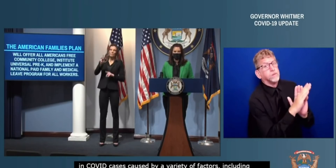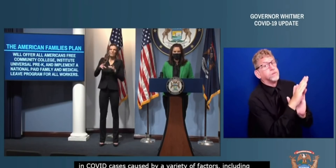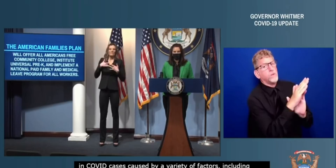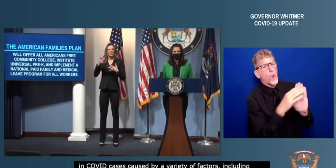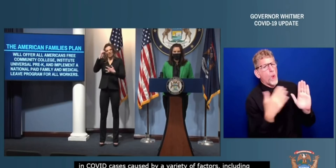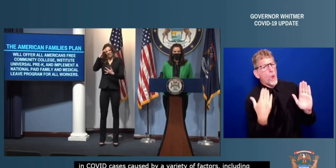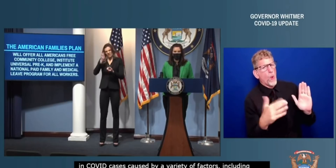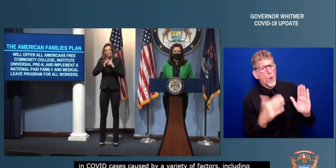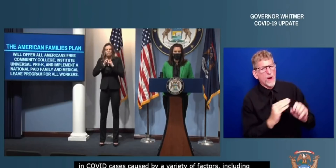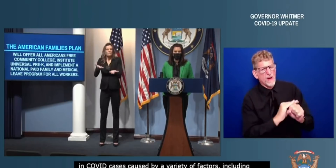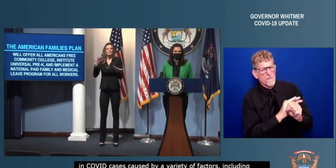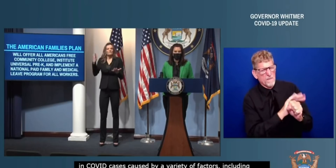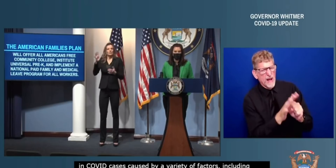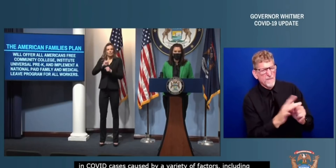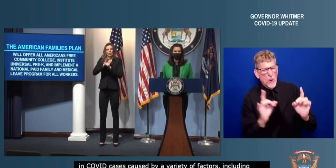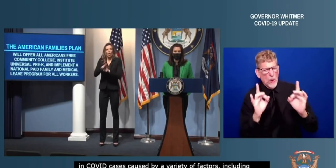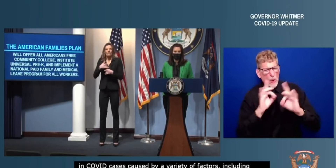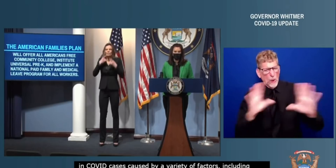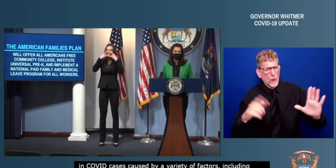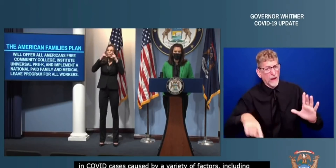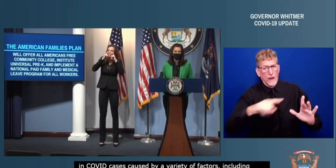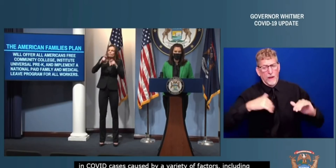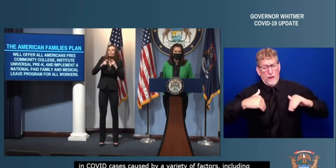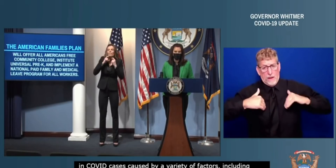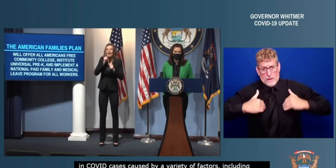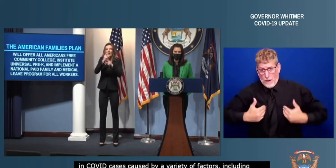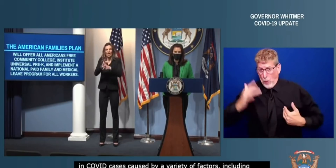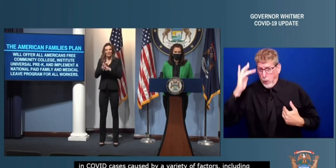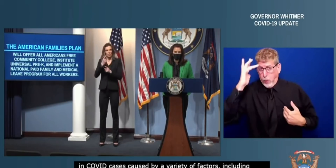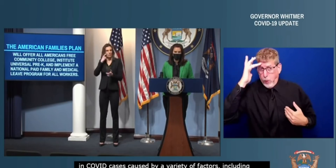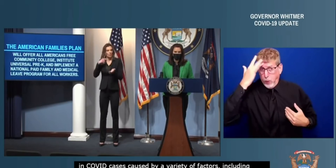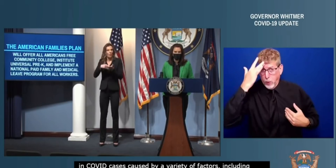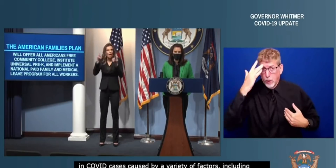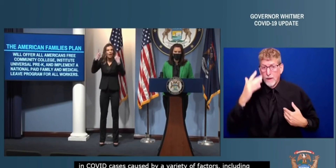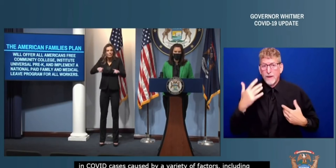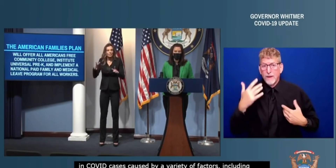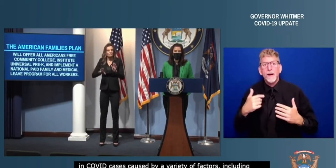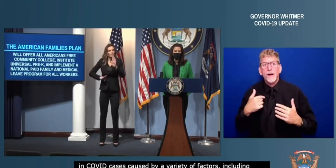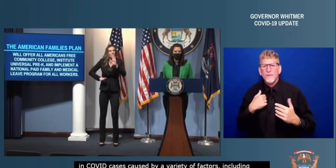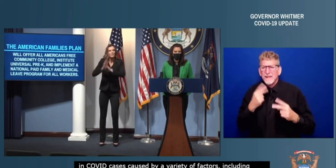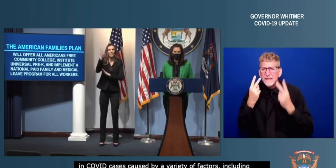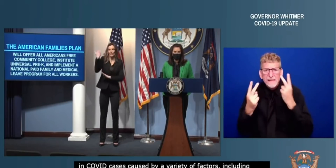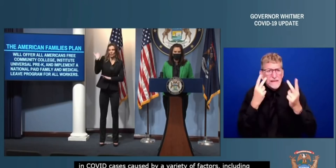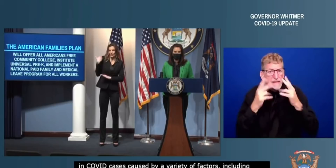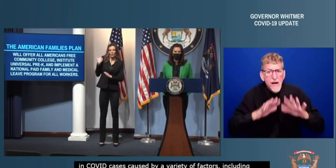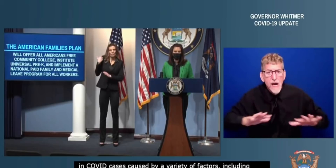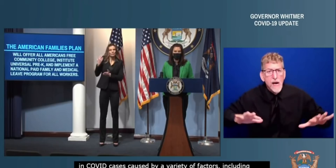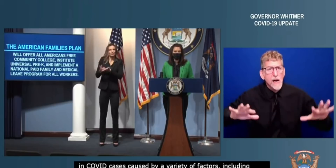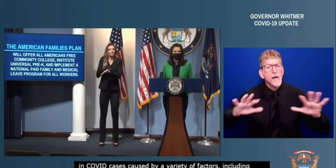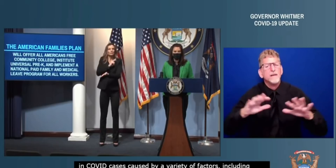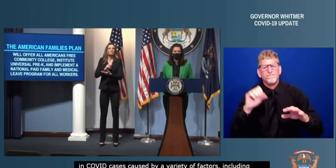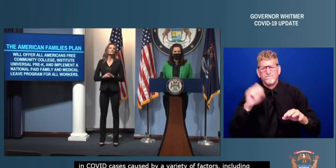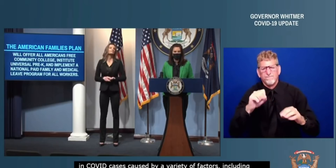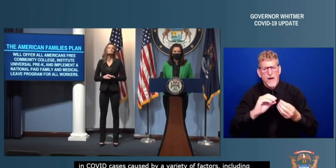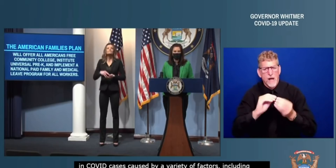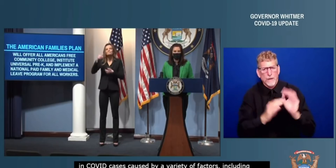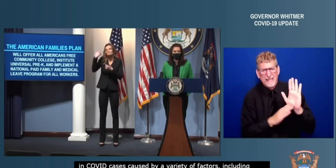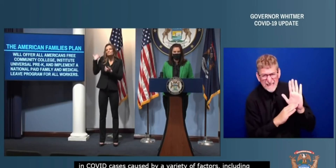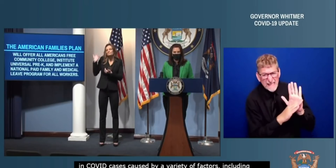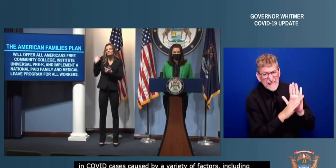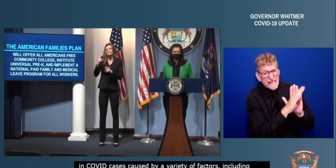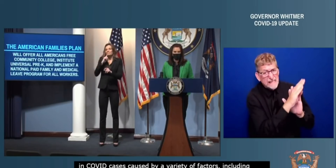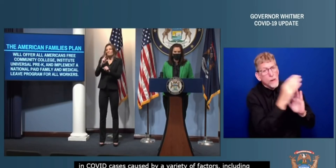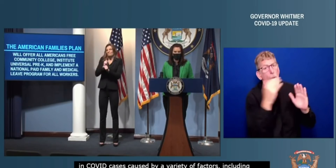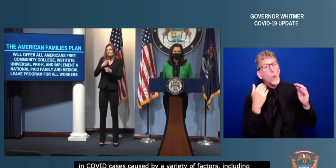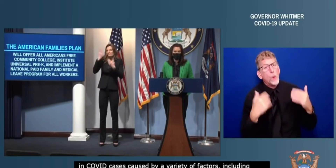Our 7-day average was the highest it had been at any point during the last 15 months. We urged all Michiganders to voluntarily double up on